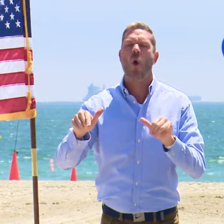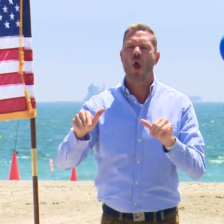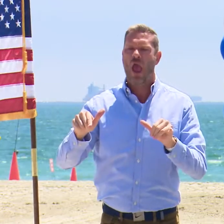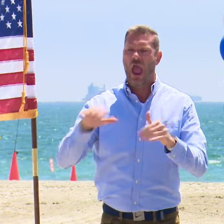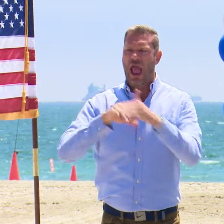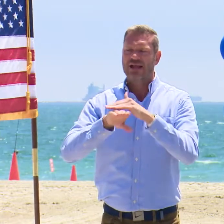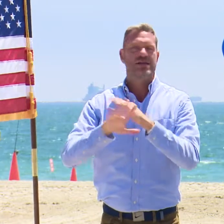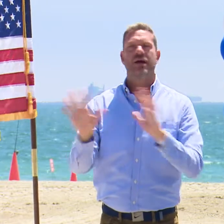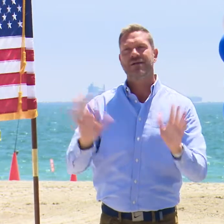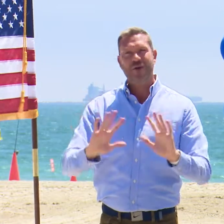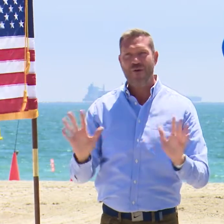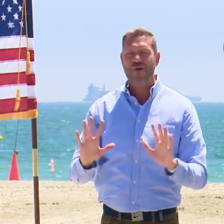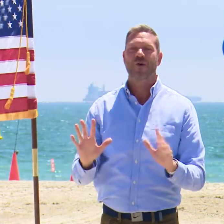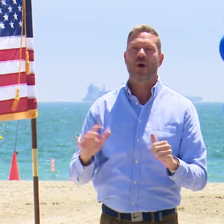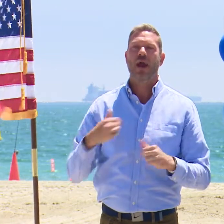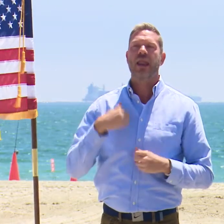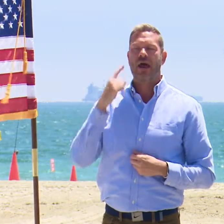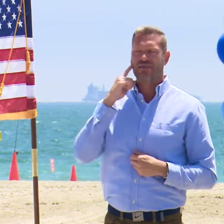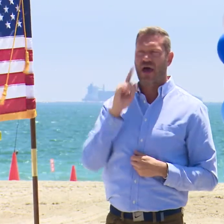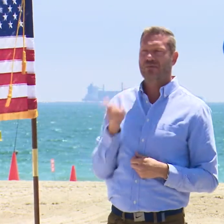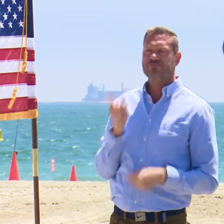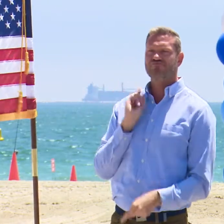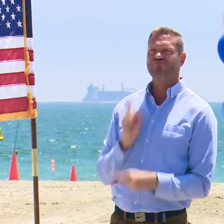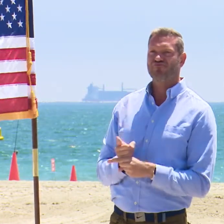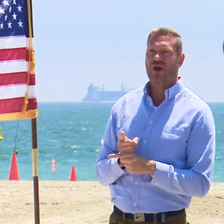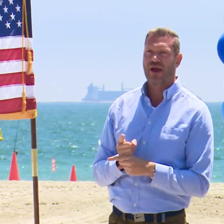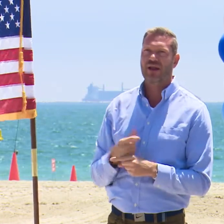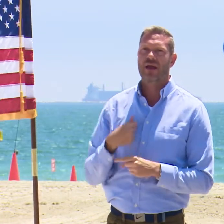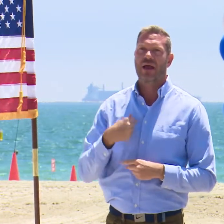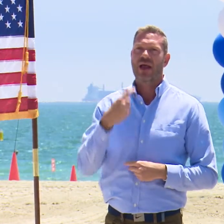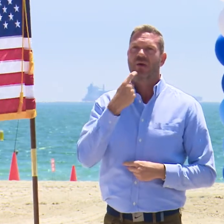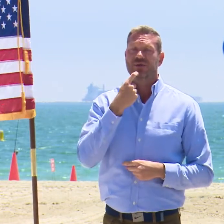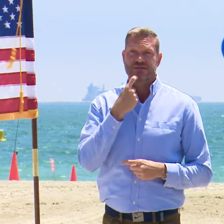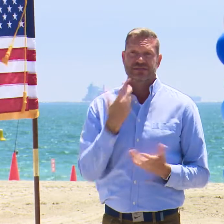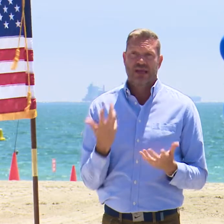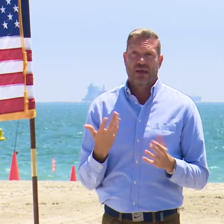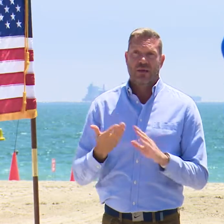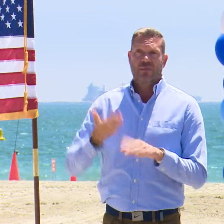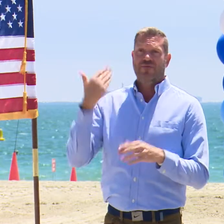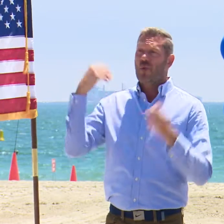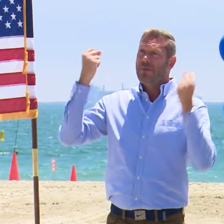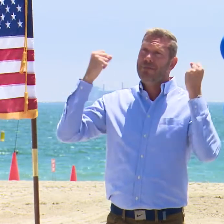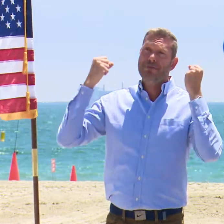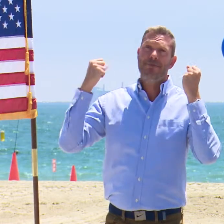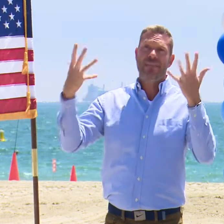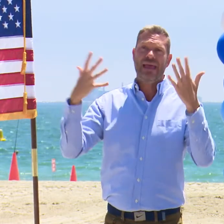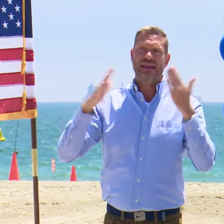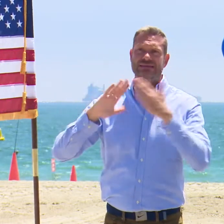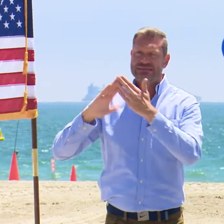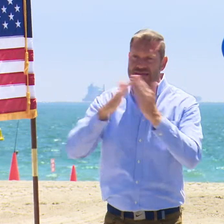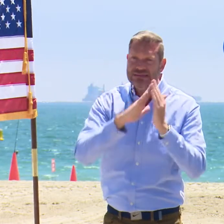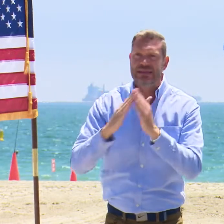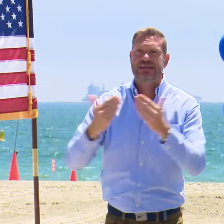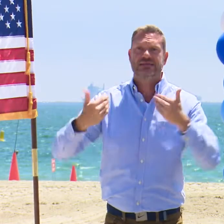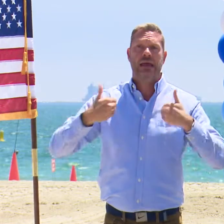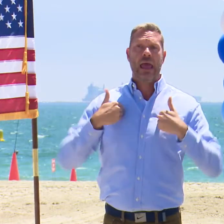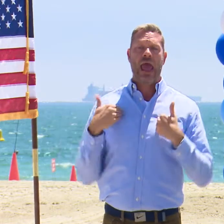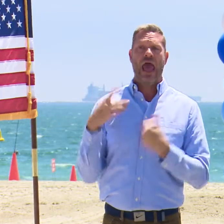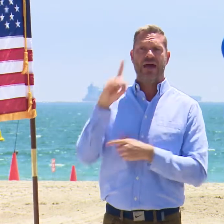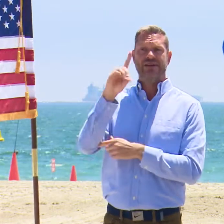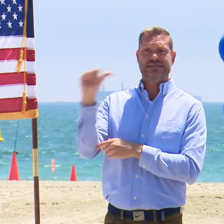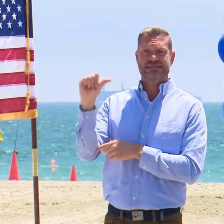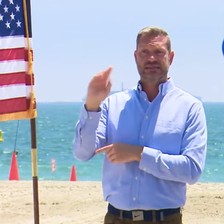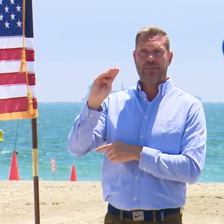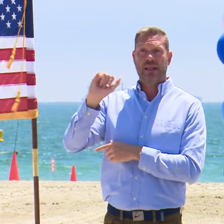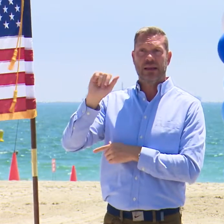And I said it at council, and I'll say it again, there are so many other cities around us that have disability mats. I wish we had